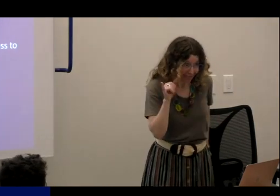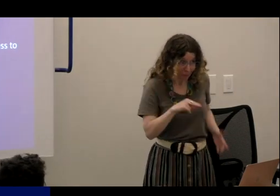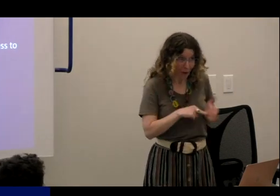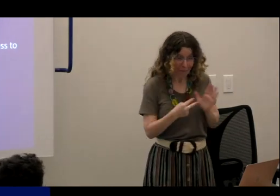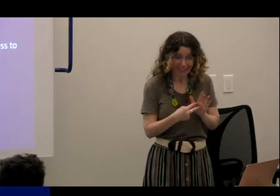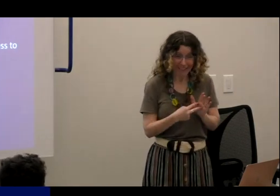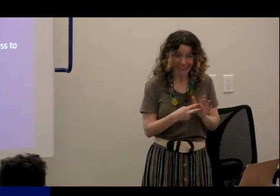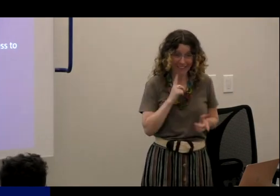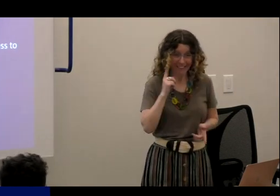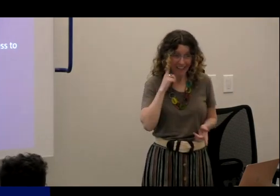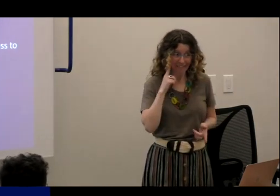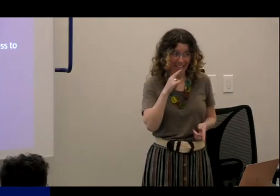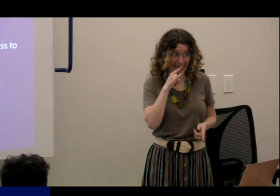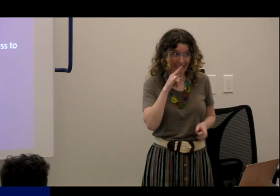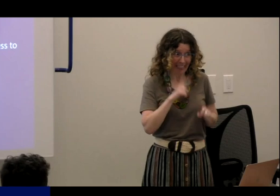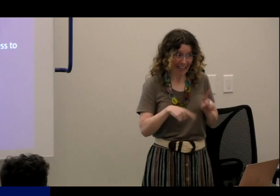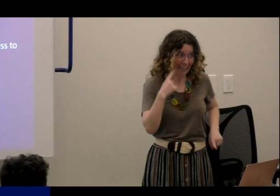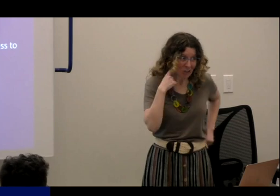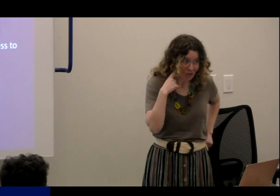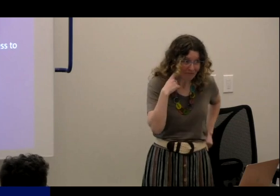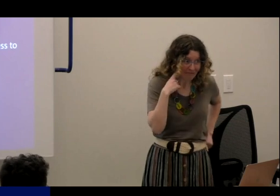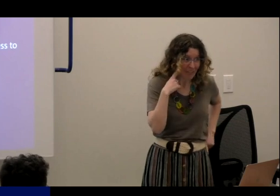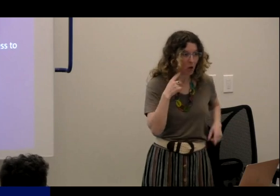Now, deaf children, they can't hear, right?